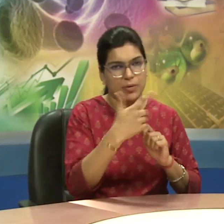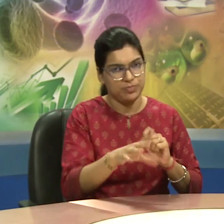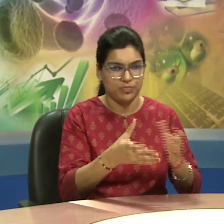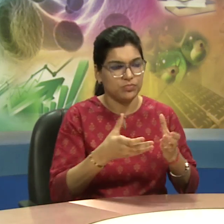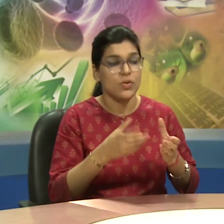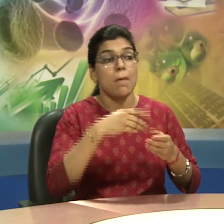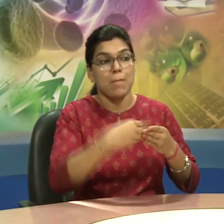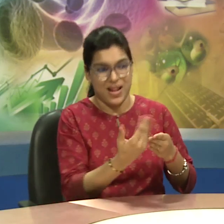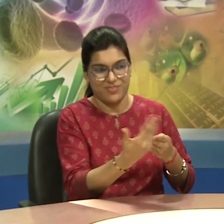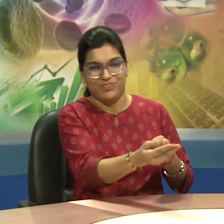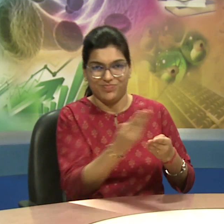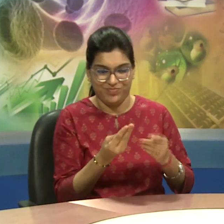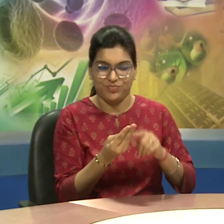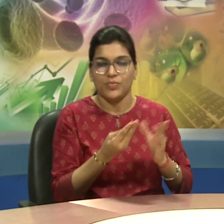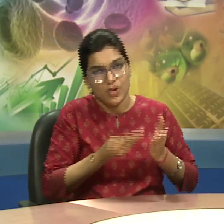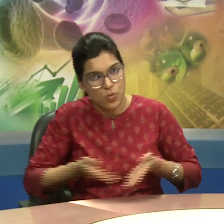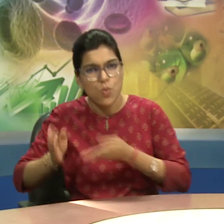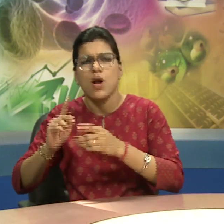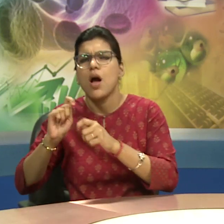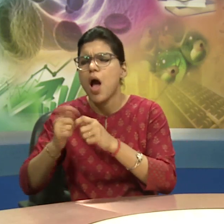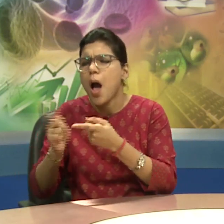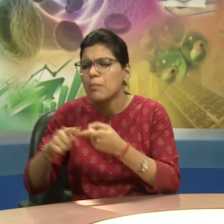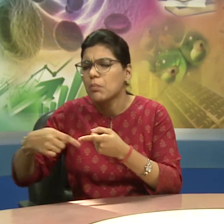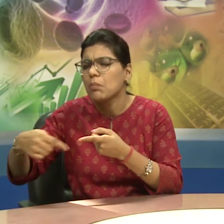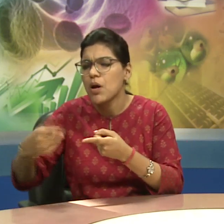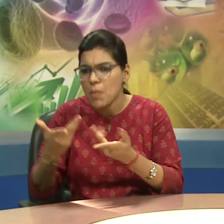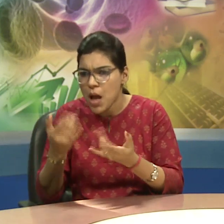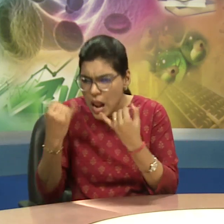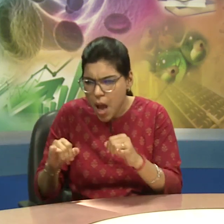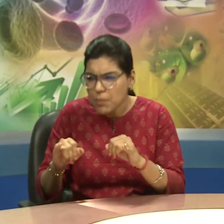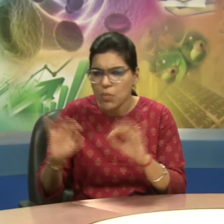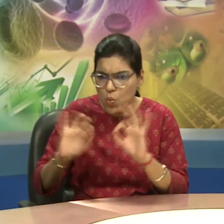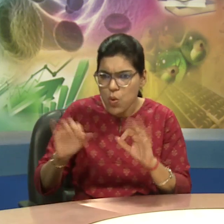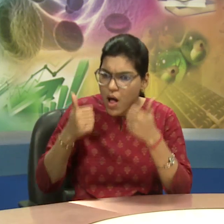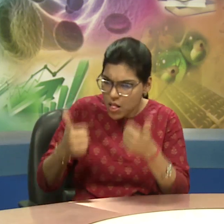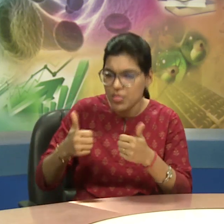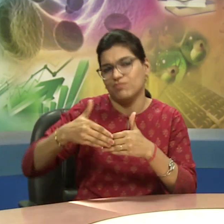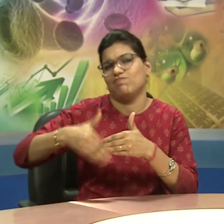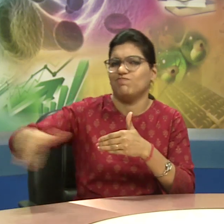goods should be invariably obtained